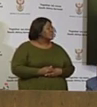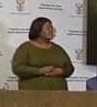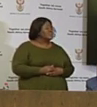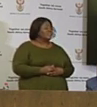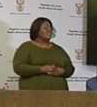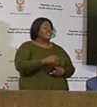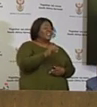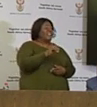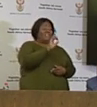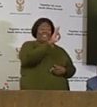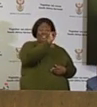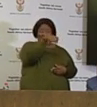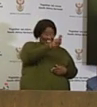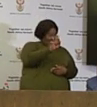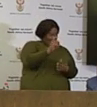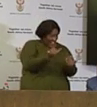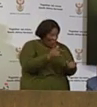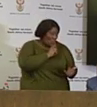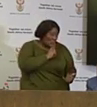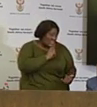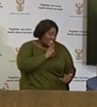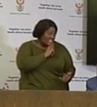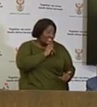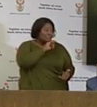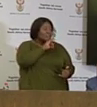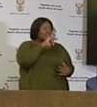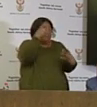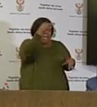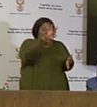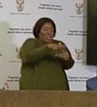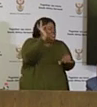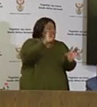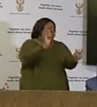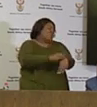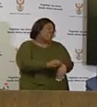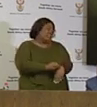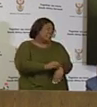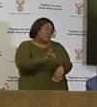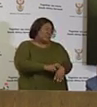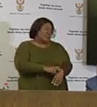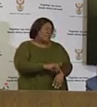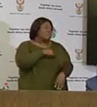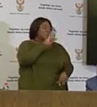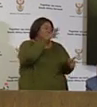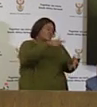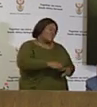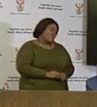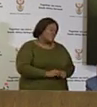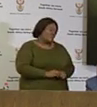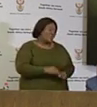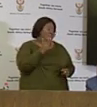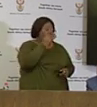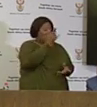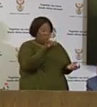Faxes are even gone now. You don't even have to touch paper. It's all electronic somewhere. That's all what I meant. If it was